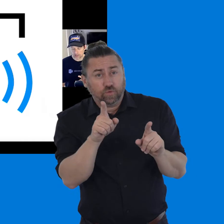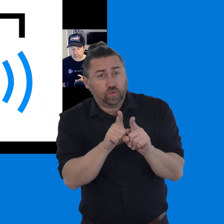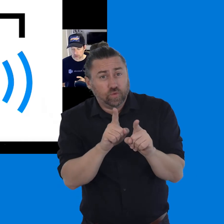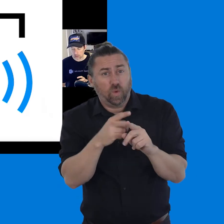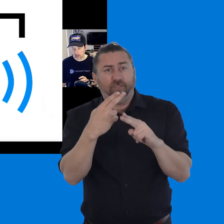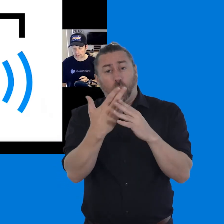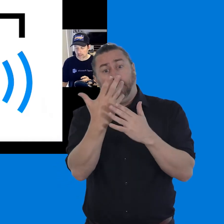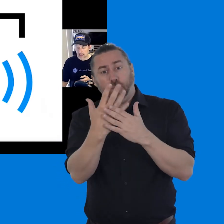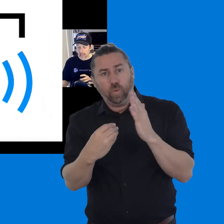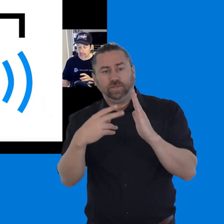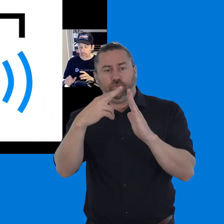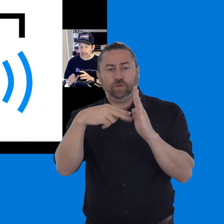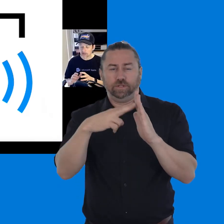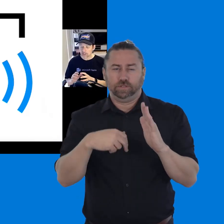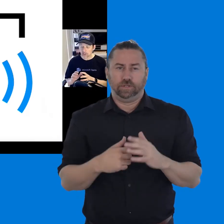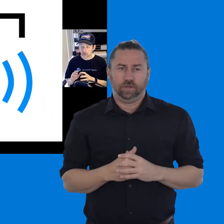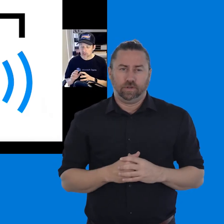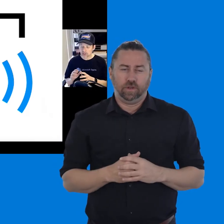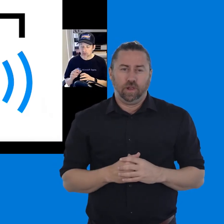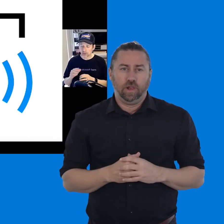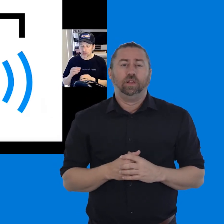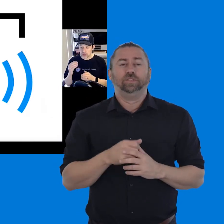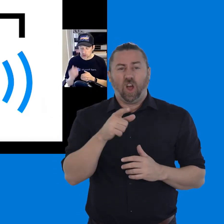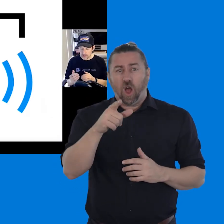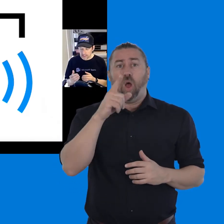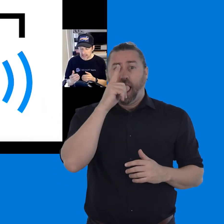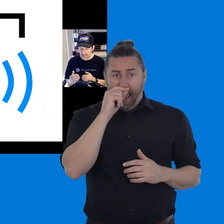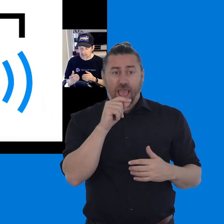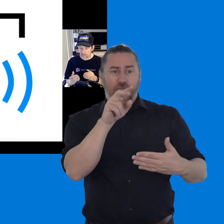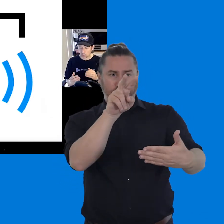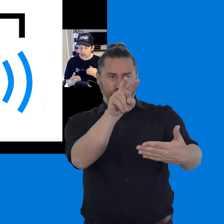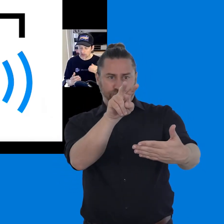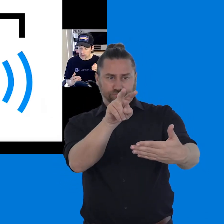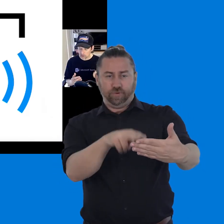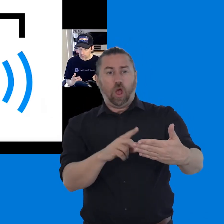Reader is being utilised, and it allows students to consume their